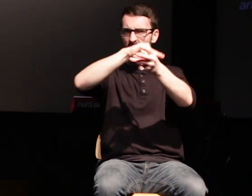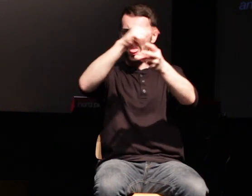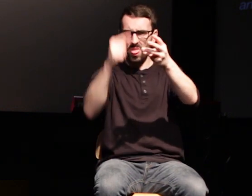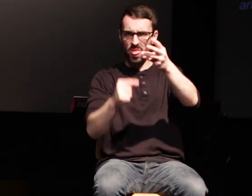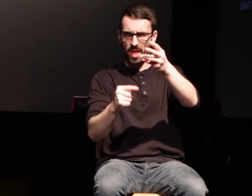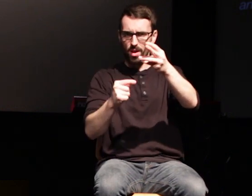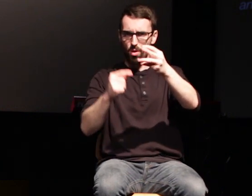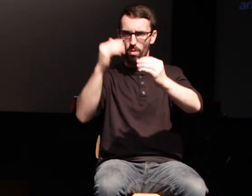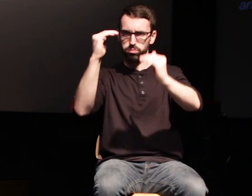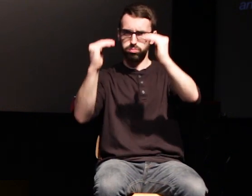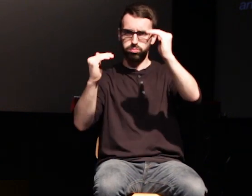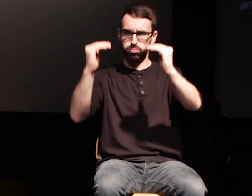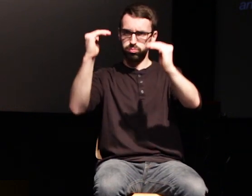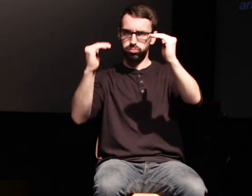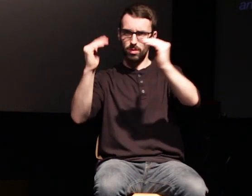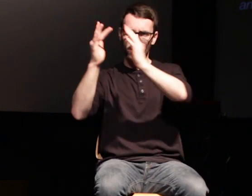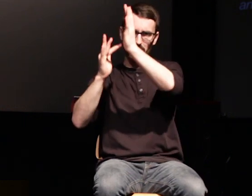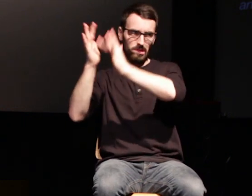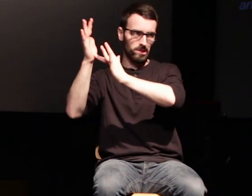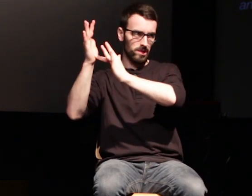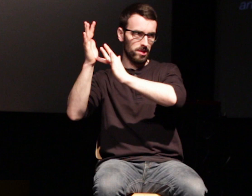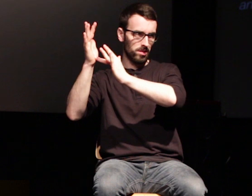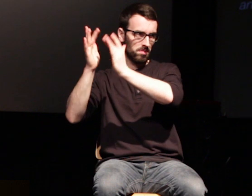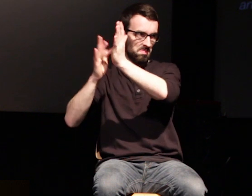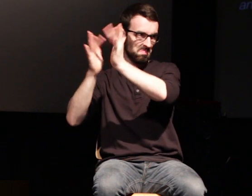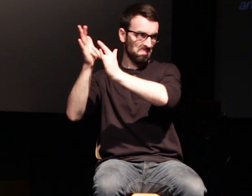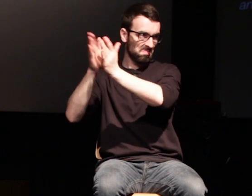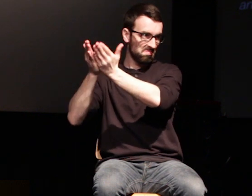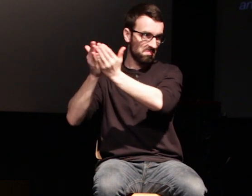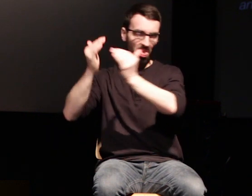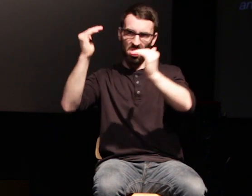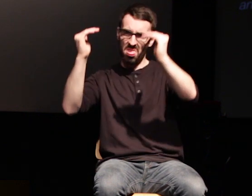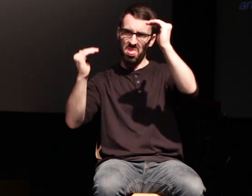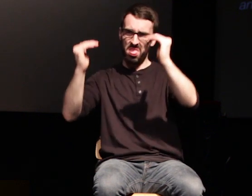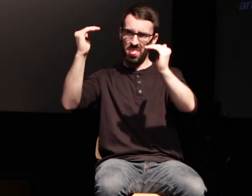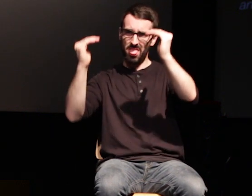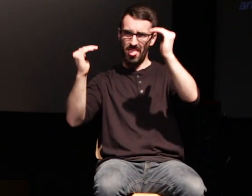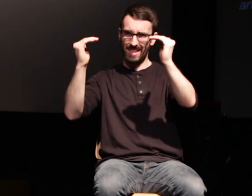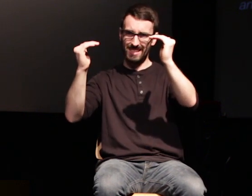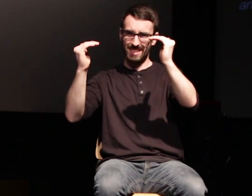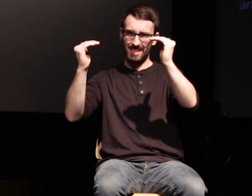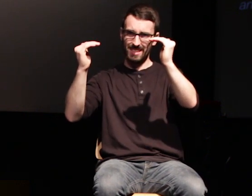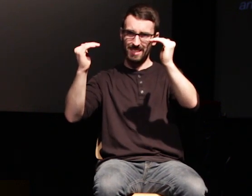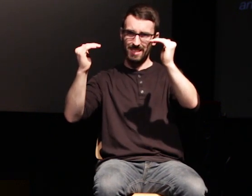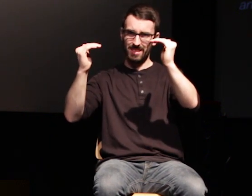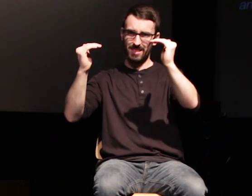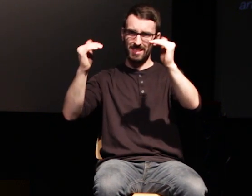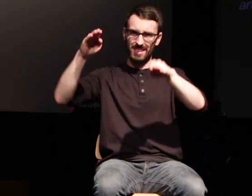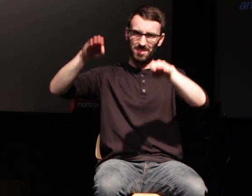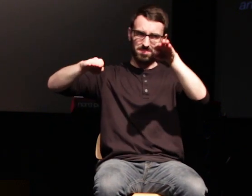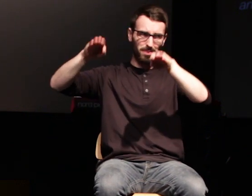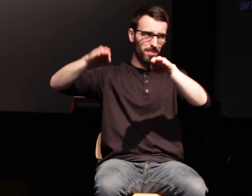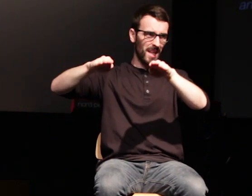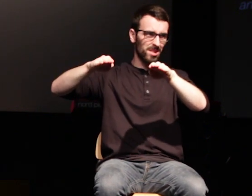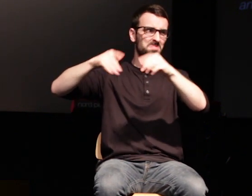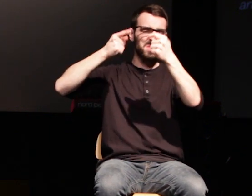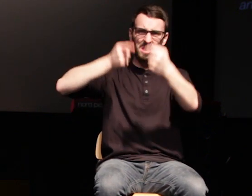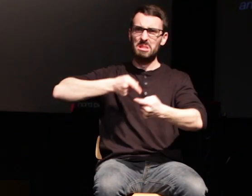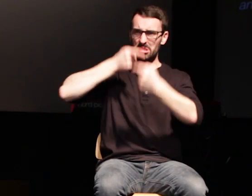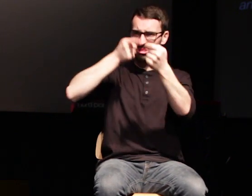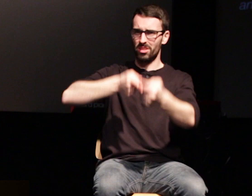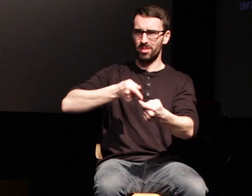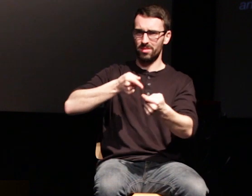That's the heart of the third soil that Jesus is talking about. I want to ask you the same